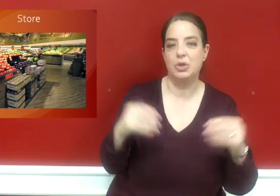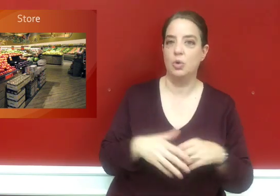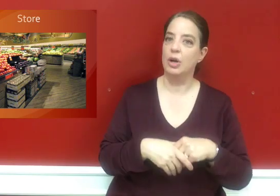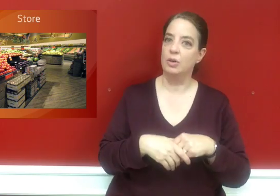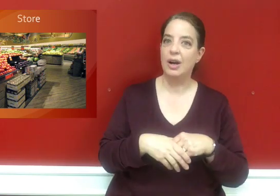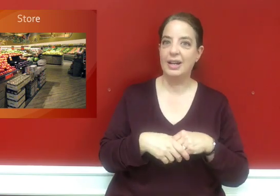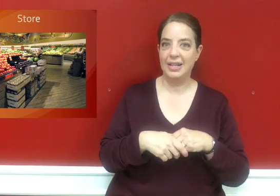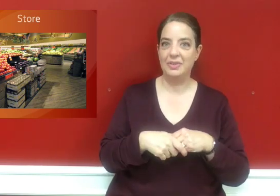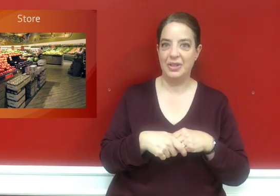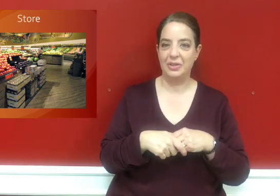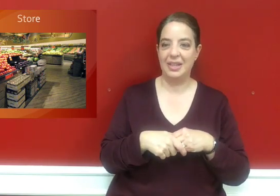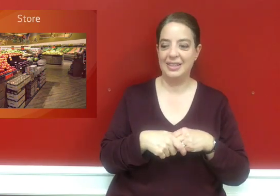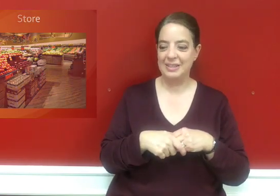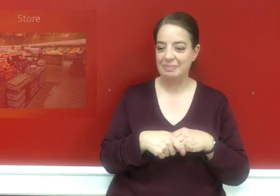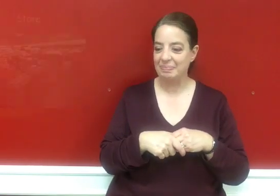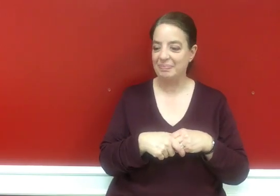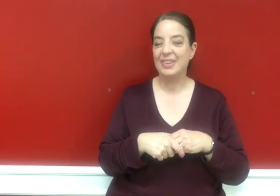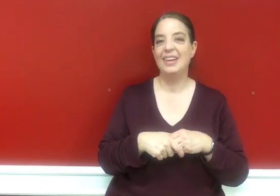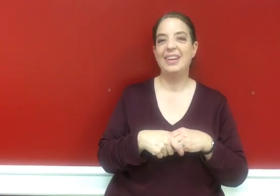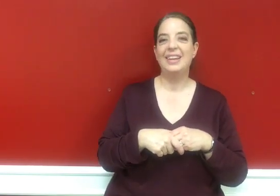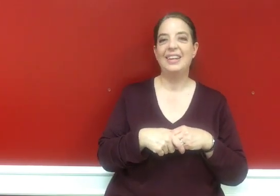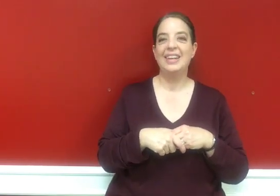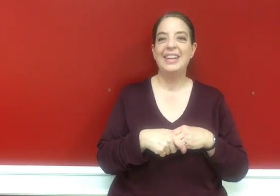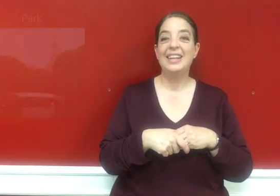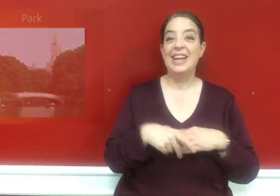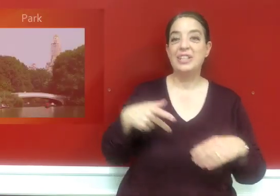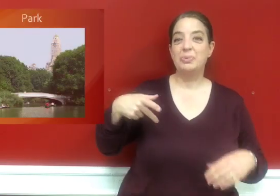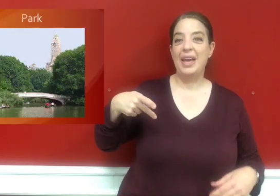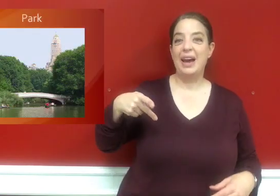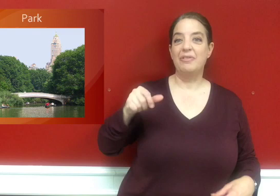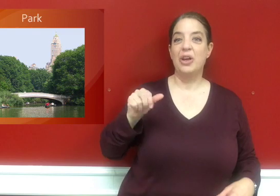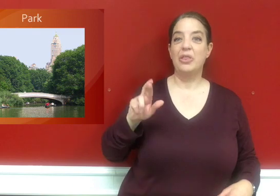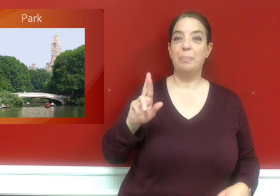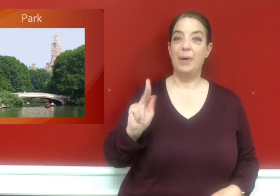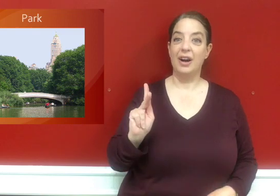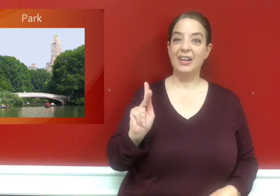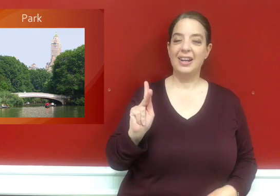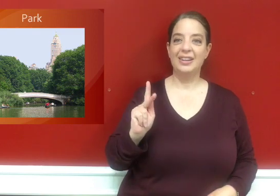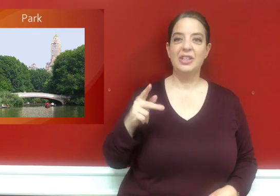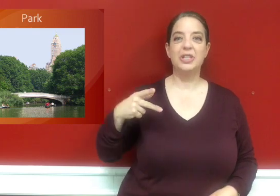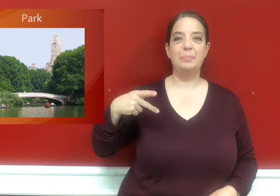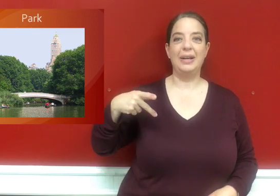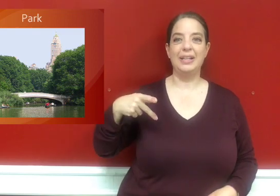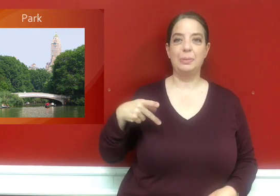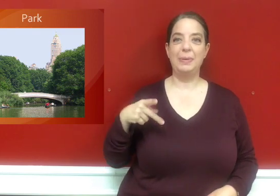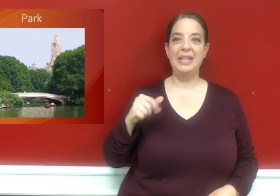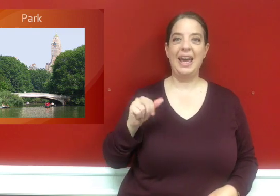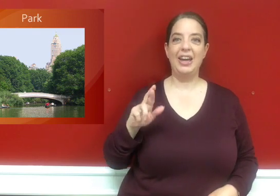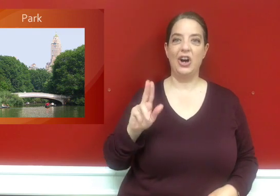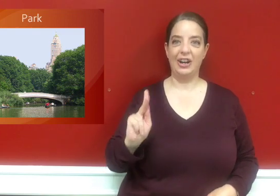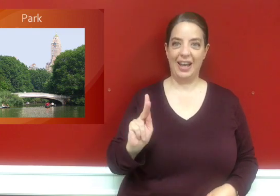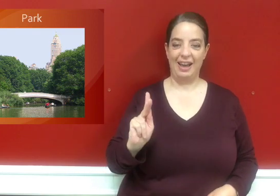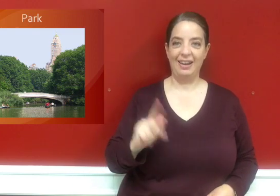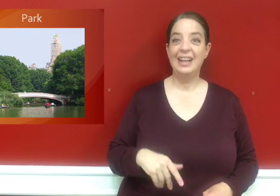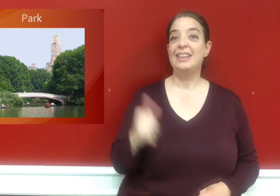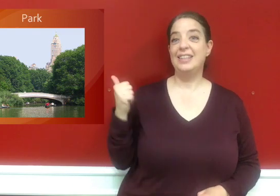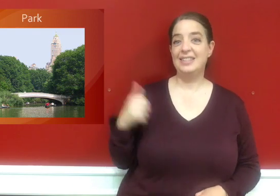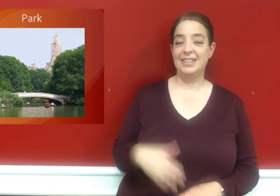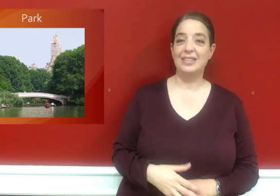store or all kinds of other things. Next, we have the park. You spell it, P-A-R-K. This is Central